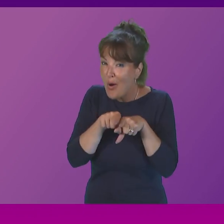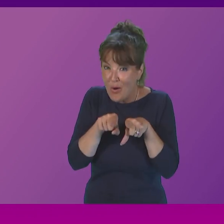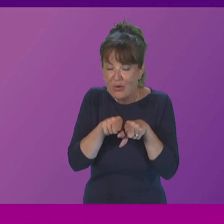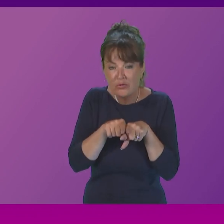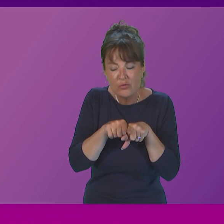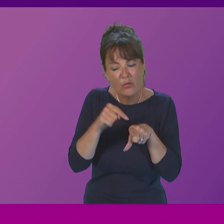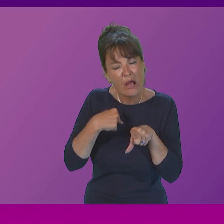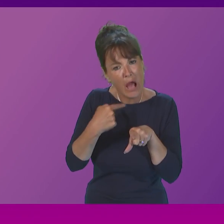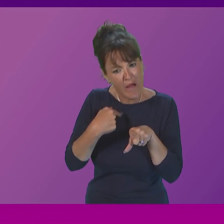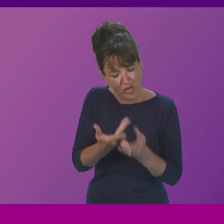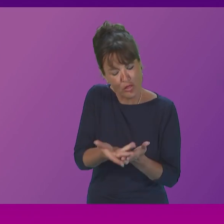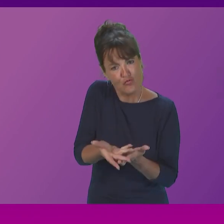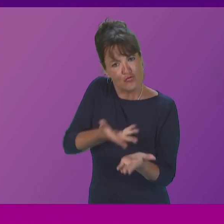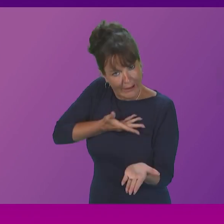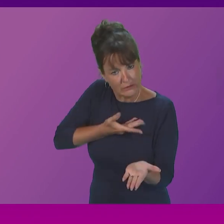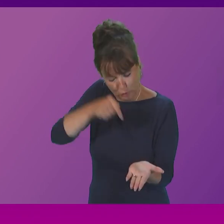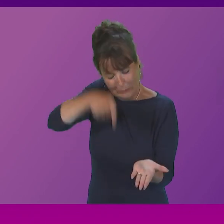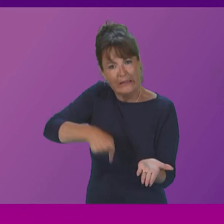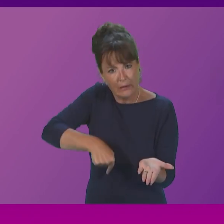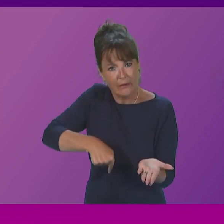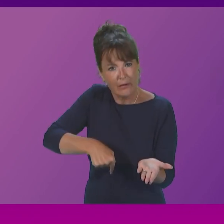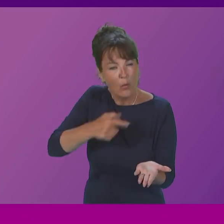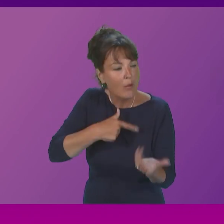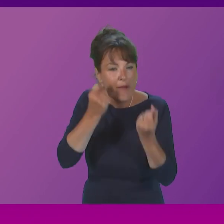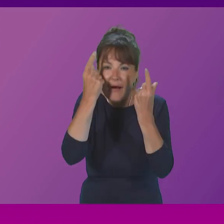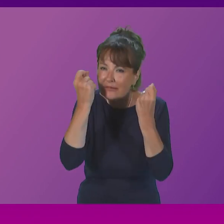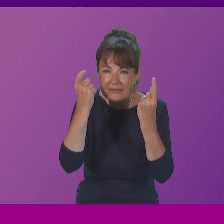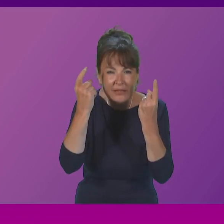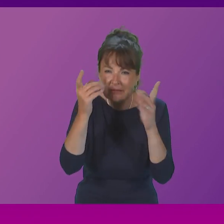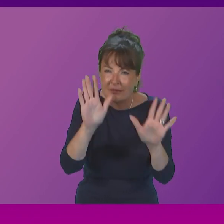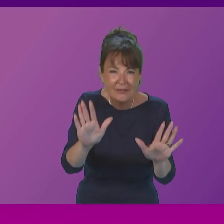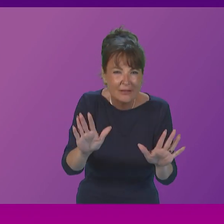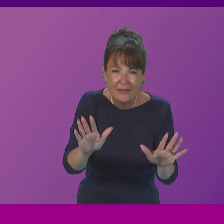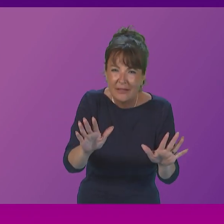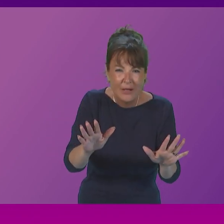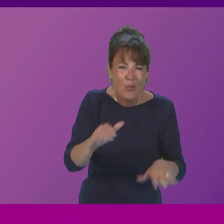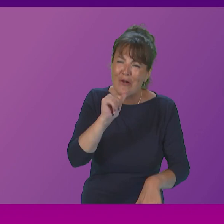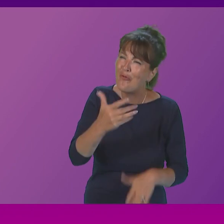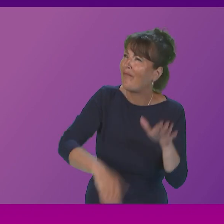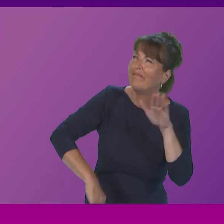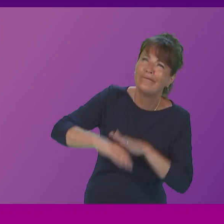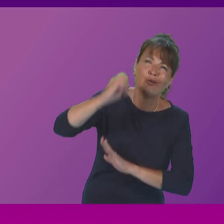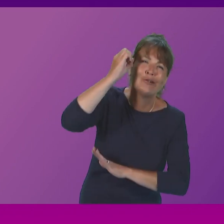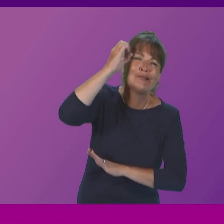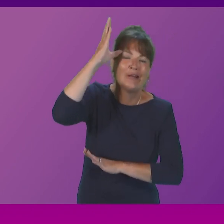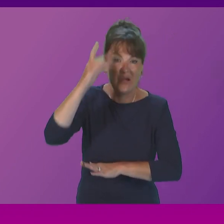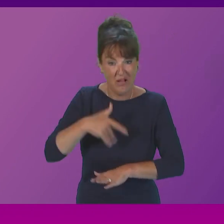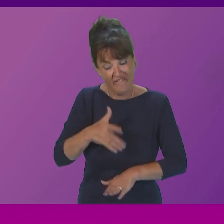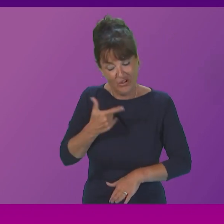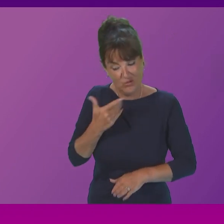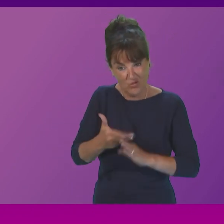the permission to be here, because we understand that we don't know everything. We're not the monopoly of wisdom, but we know a bit more than